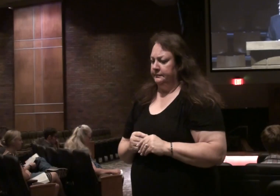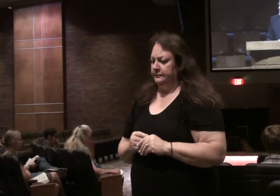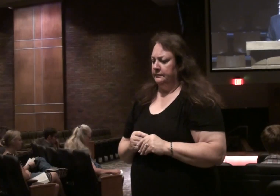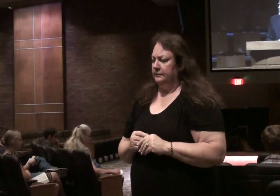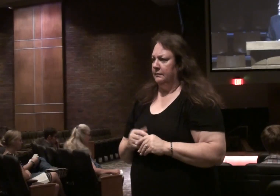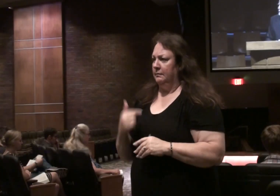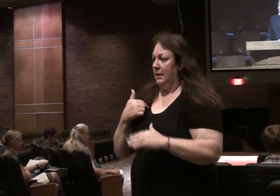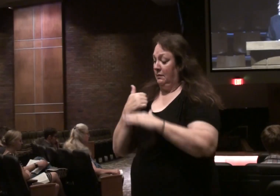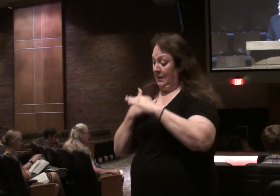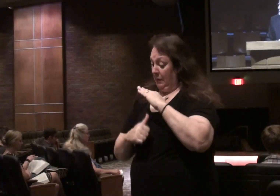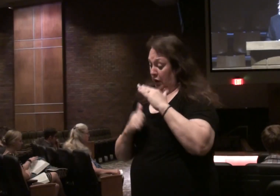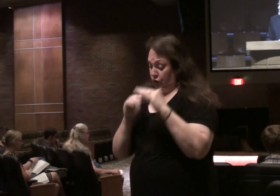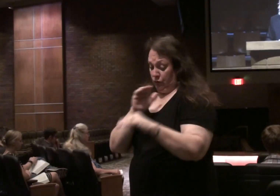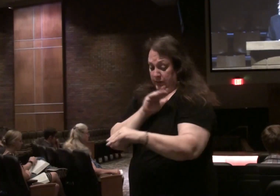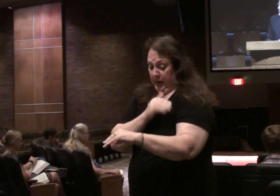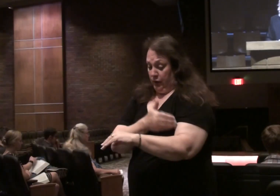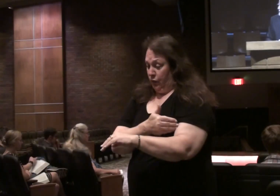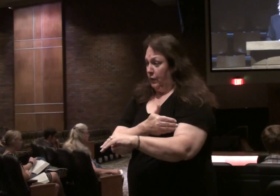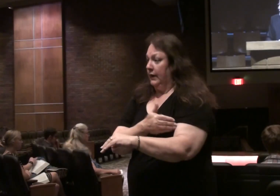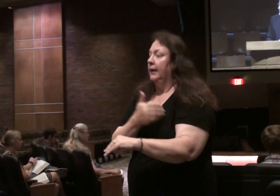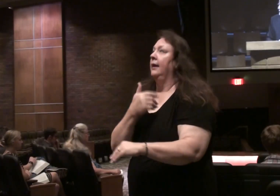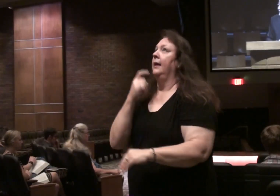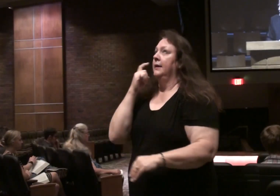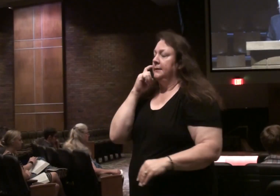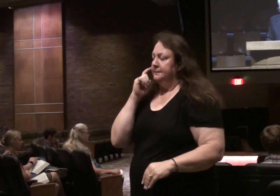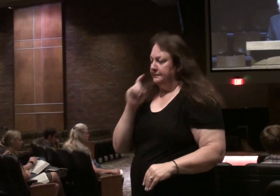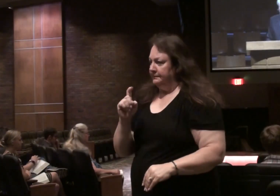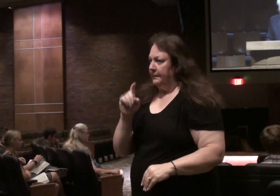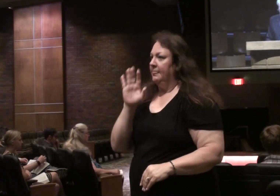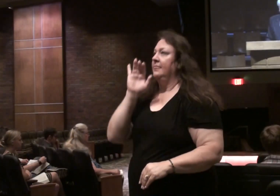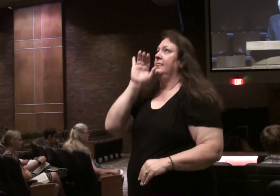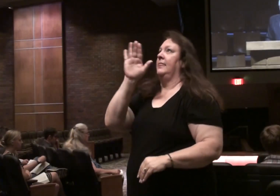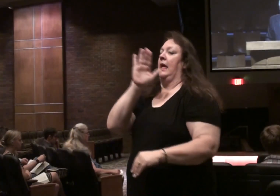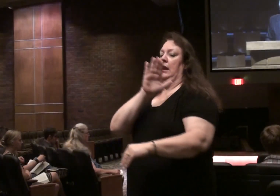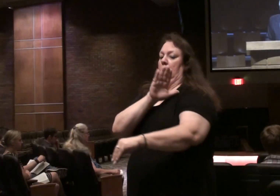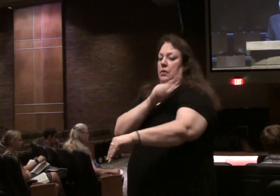But when we're under authority, I recognize the authority.